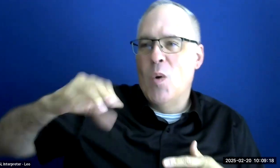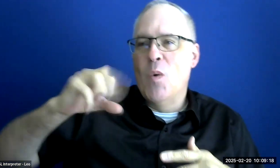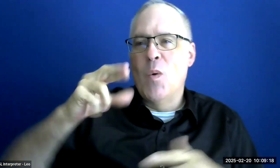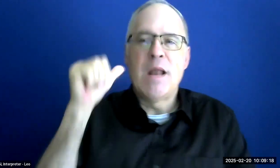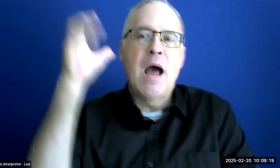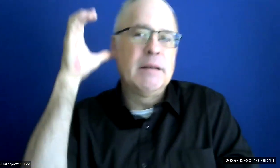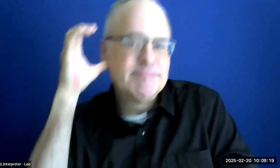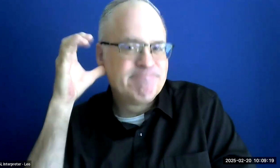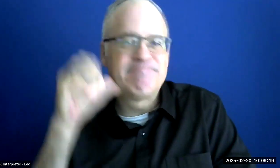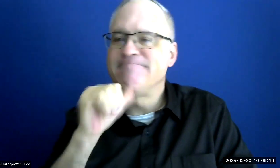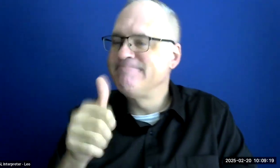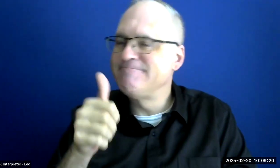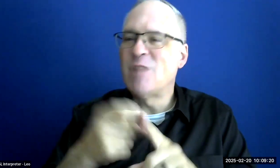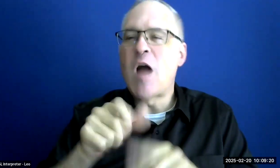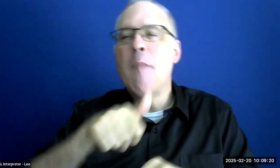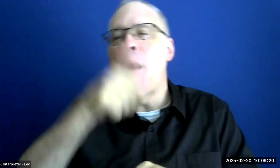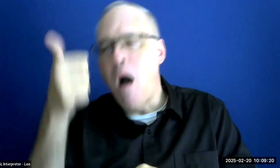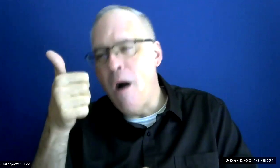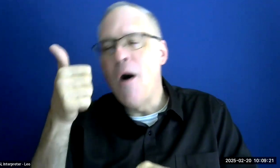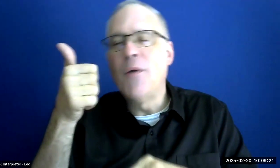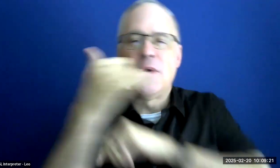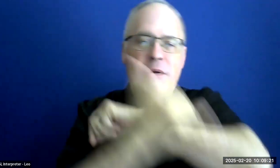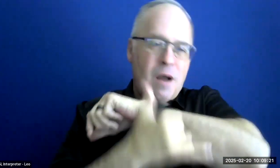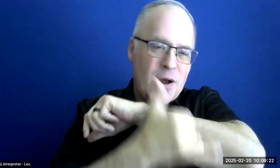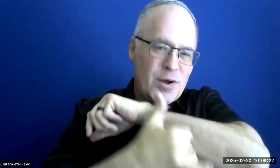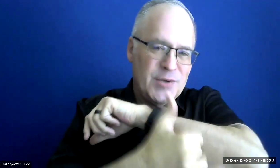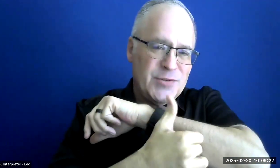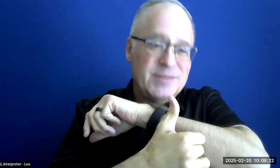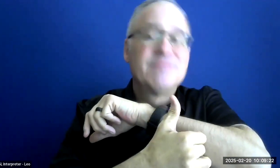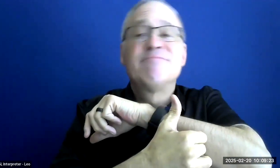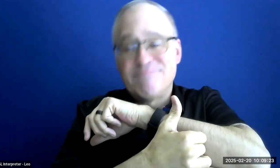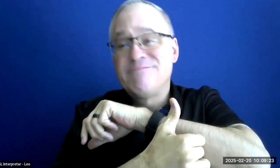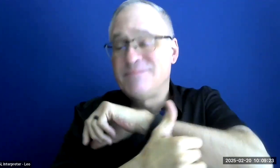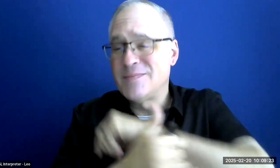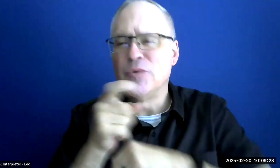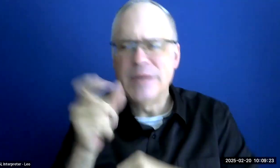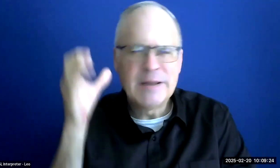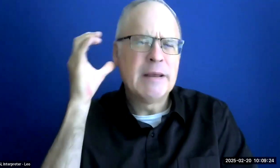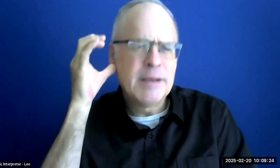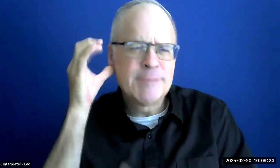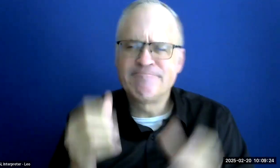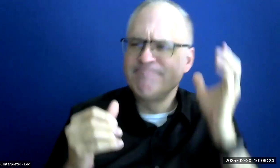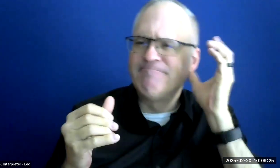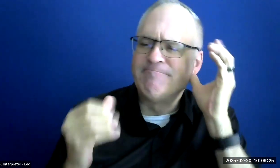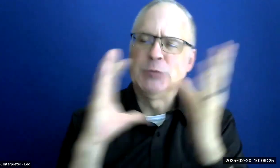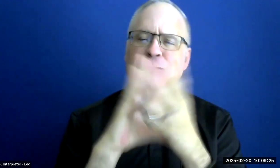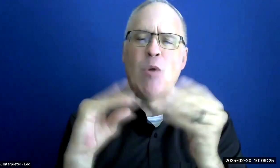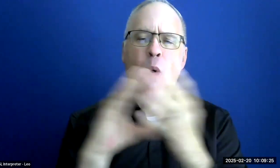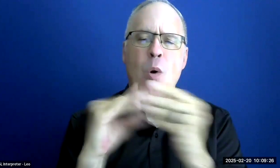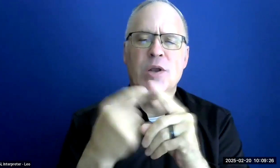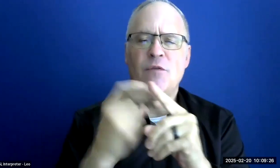equals. And if we need proof of this, we can listen to some of the stories that our Central Conference sisters and brothers can tell us about